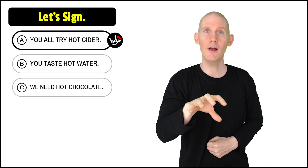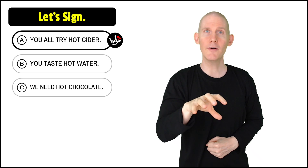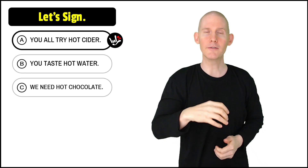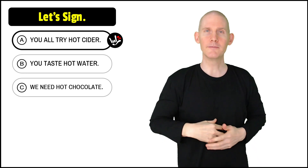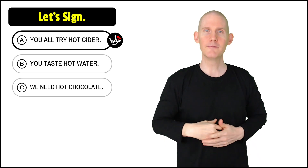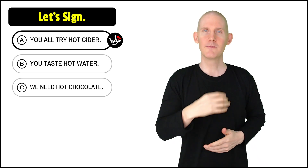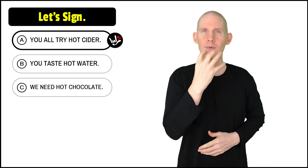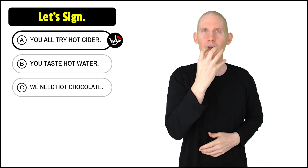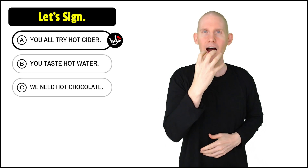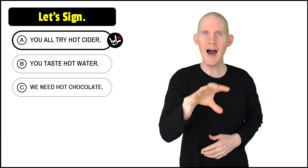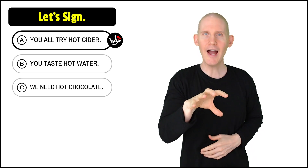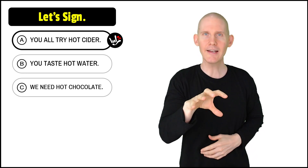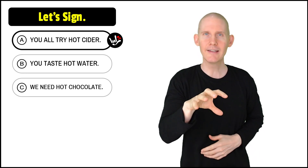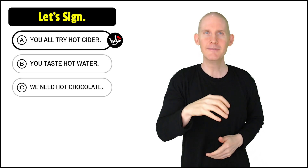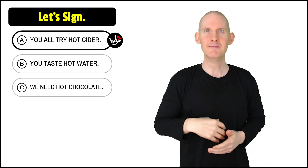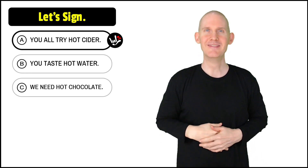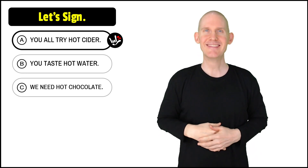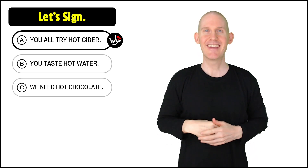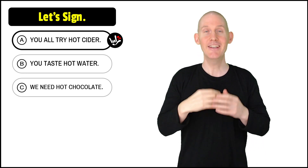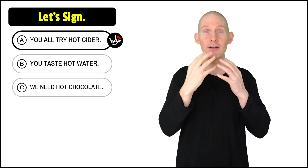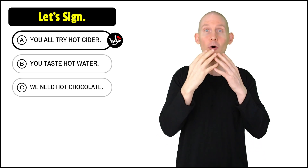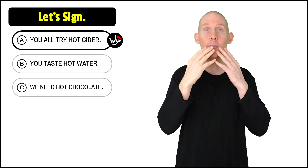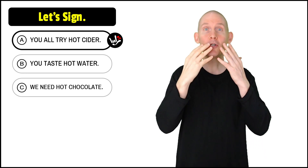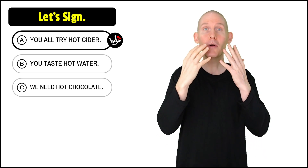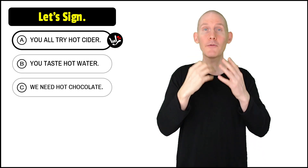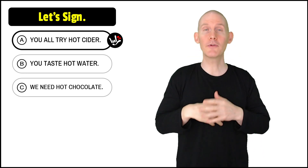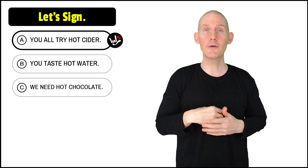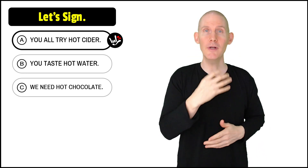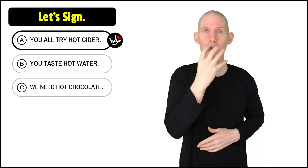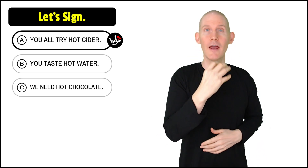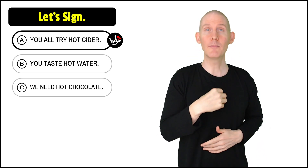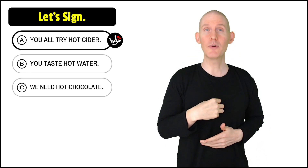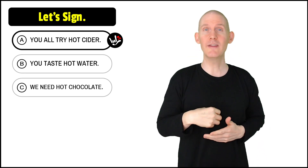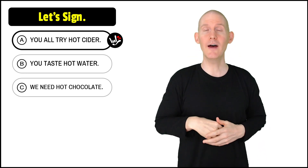around. Hot. And you could open your mouth a little bit and breathe out.